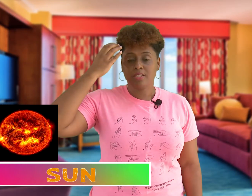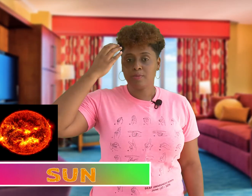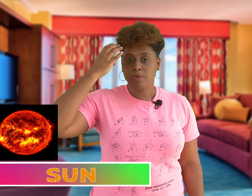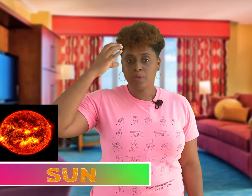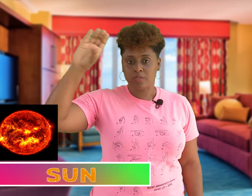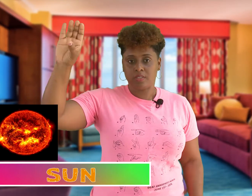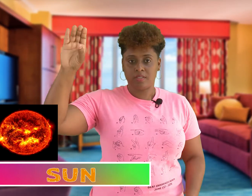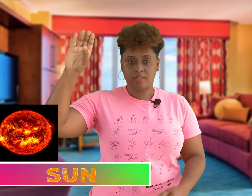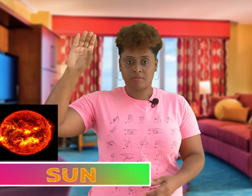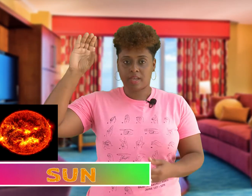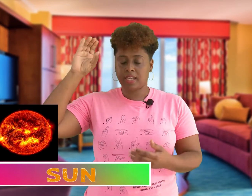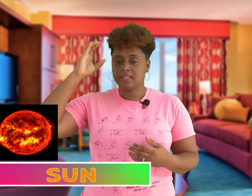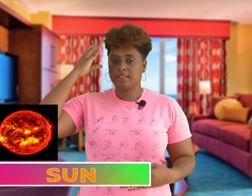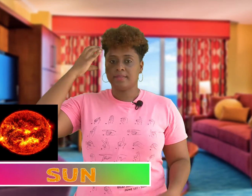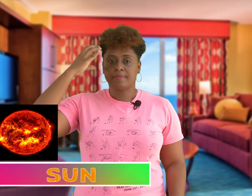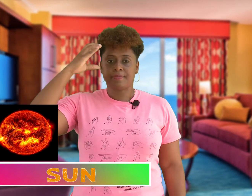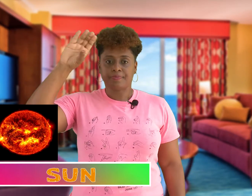to moon, right?